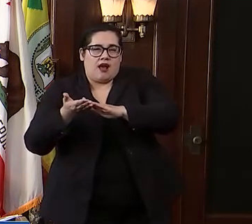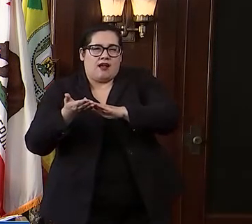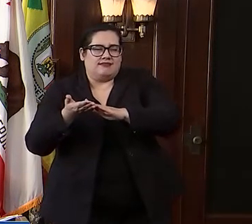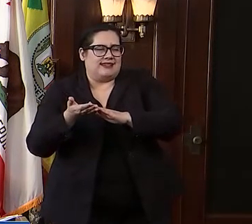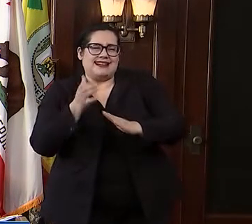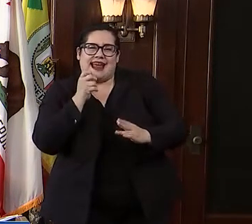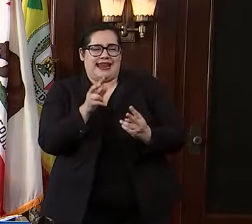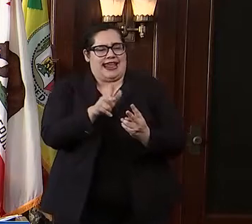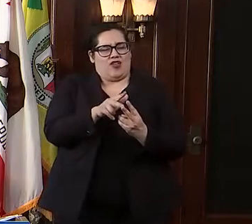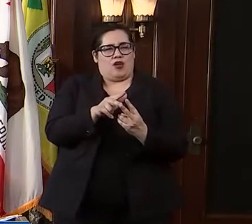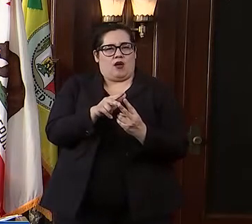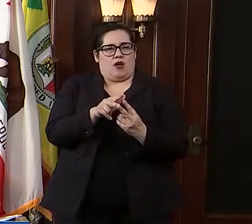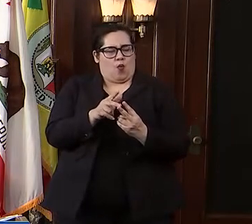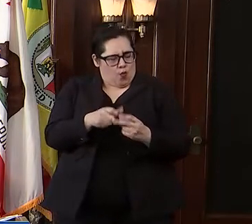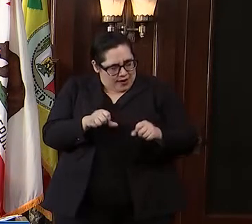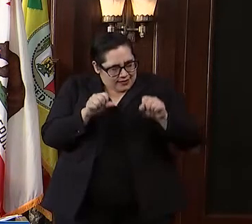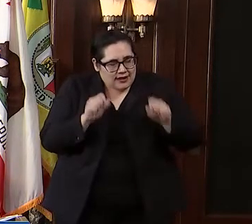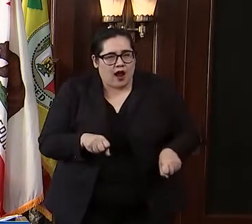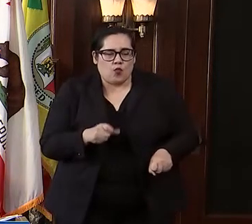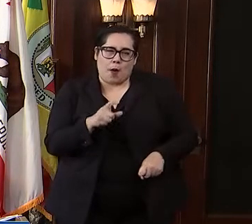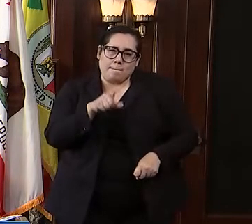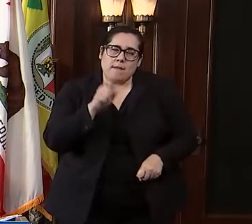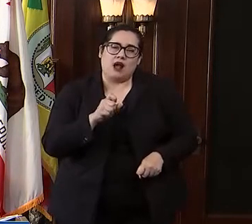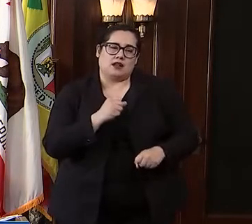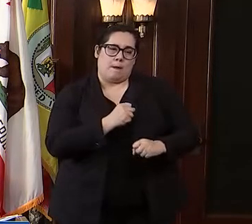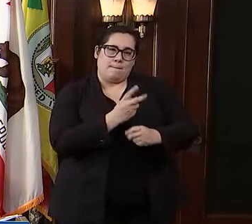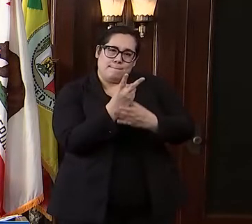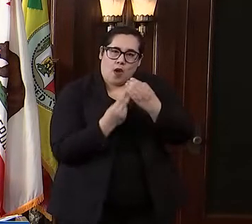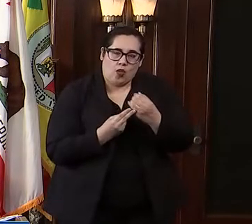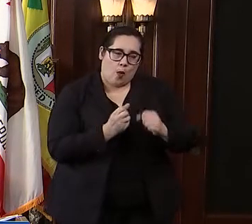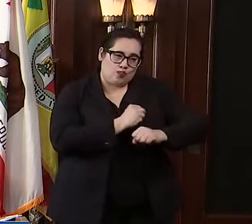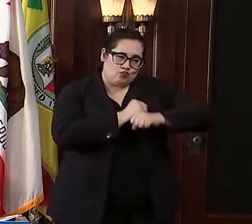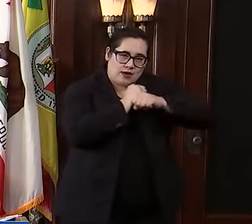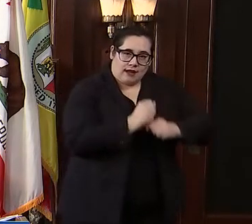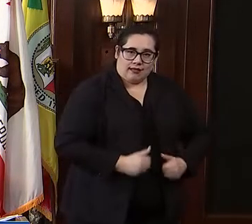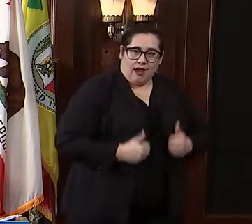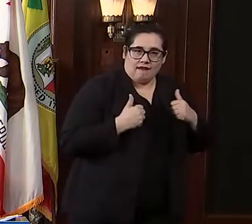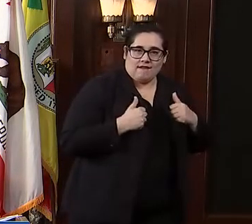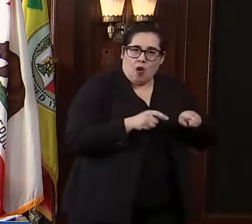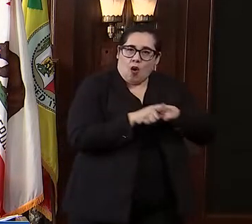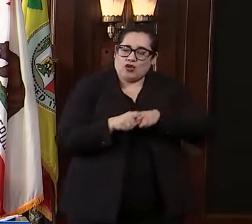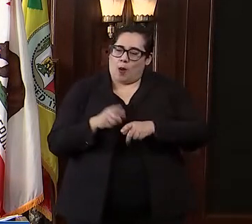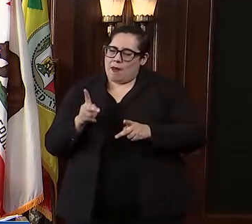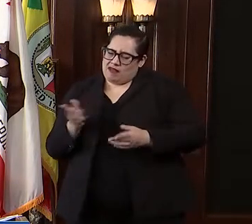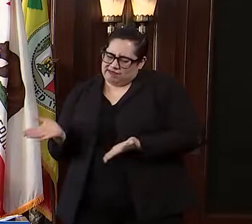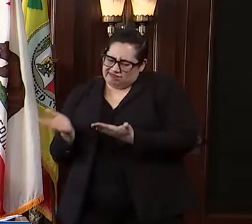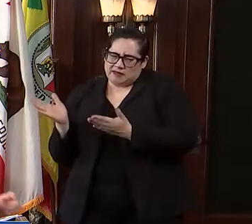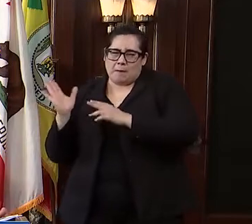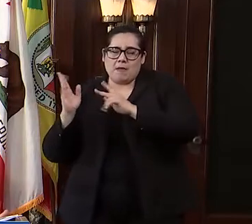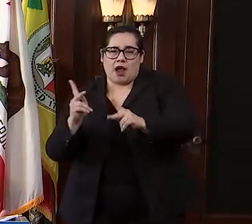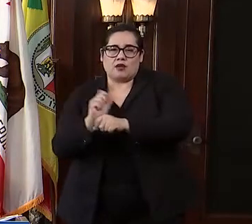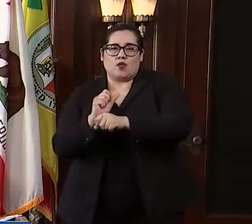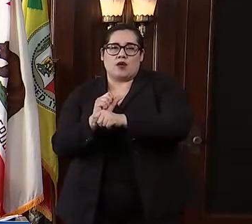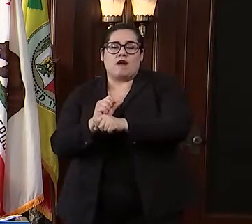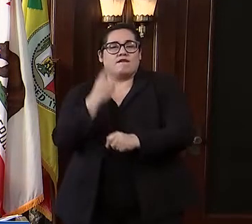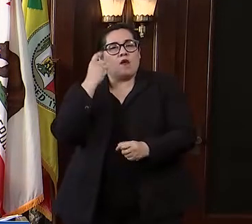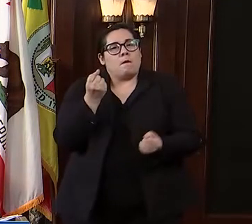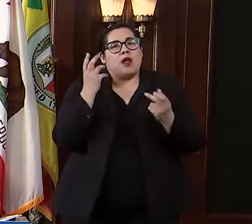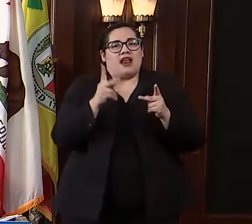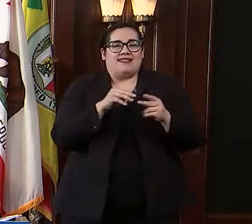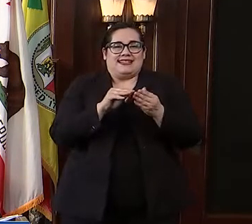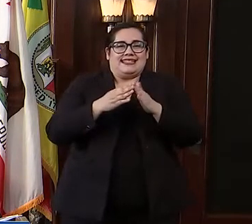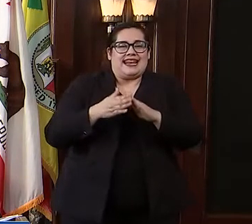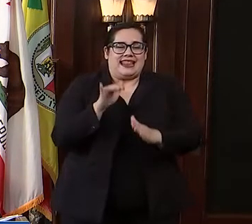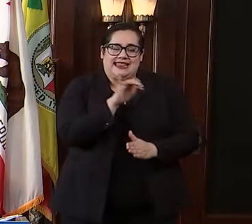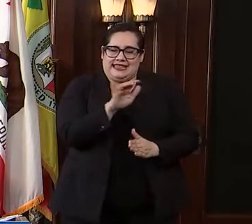and we must figure out ways to protect lives and get people back to work. For many in our city, this time has been